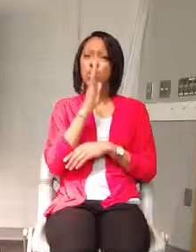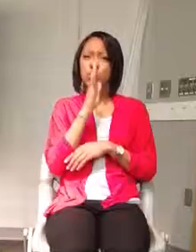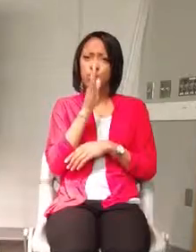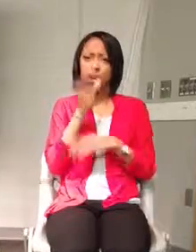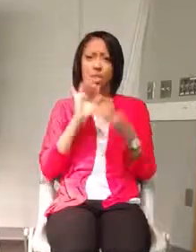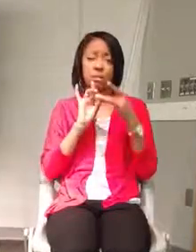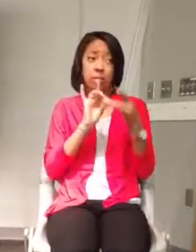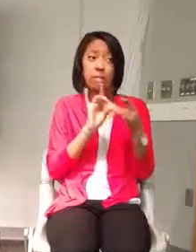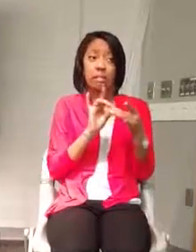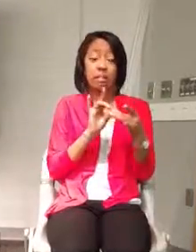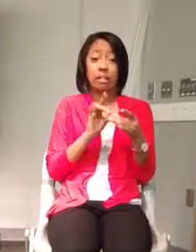cancer.